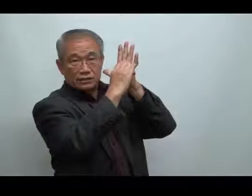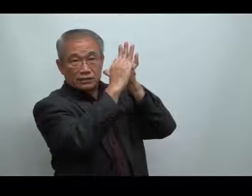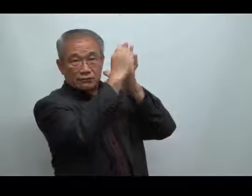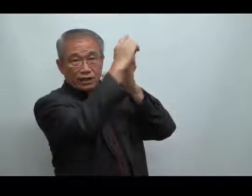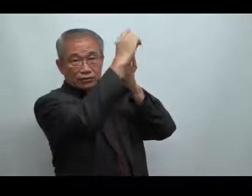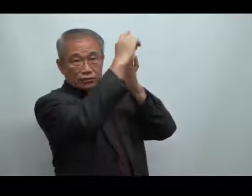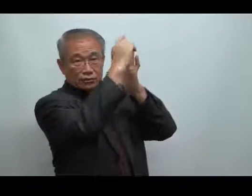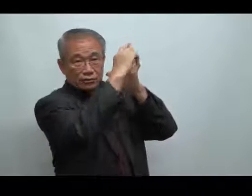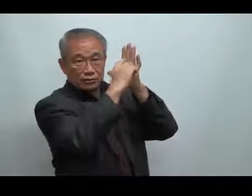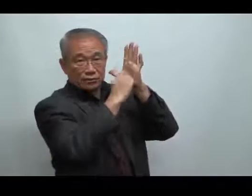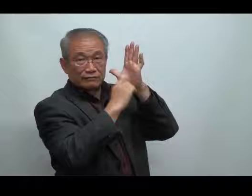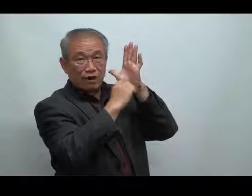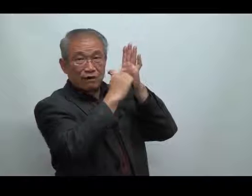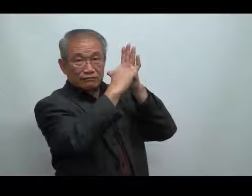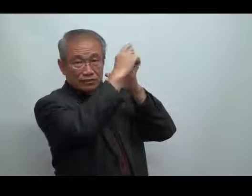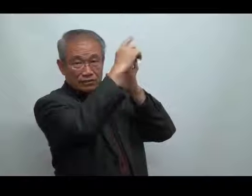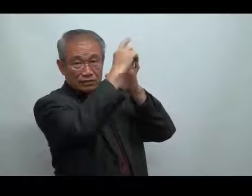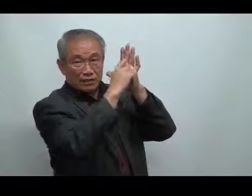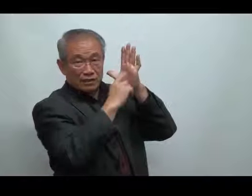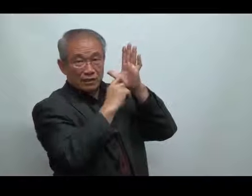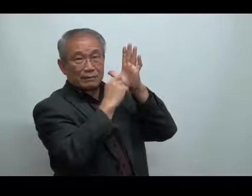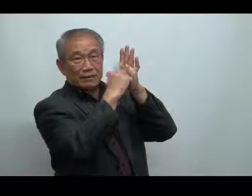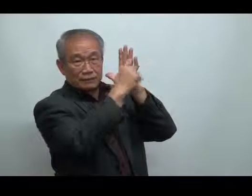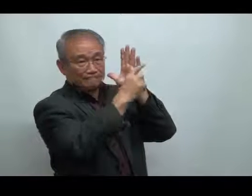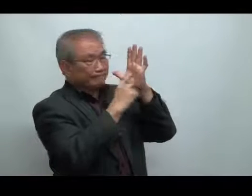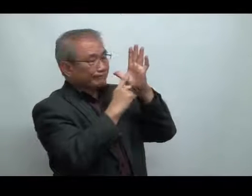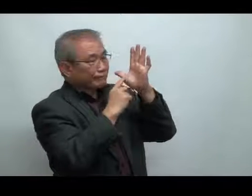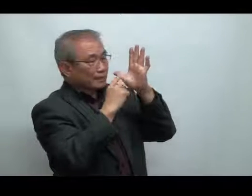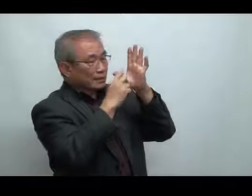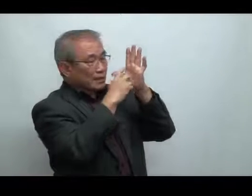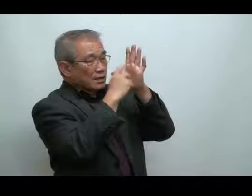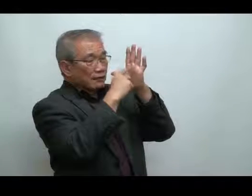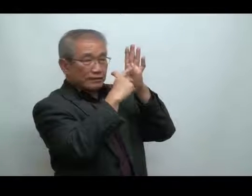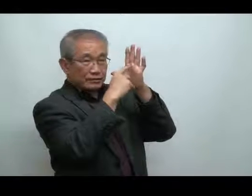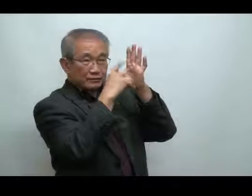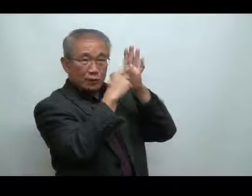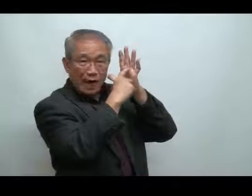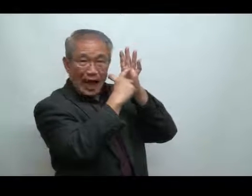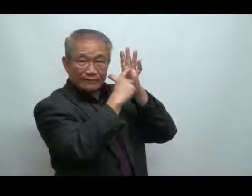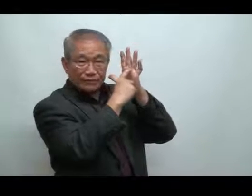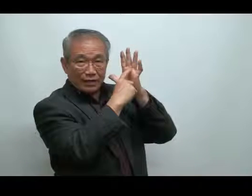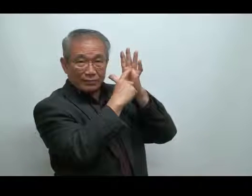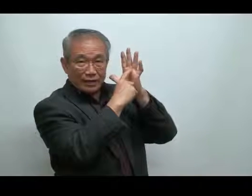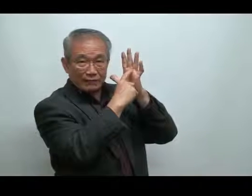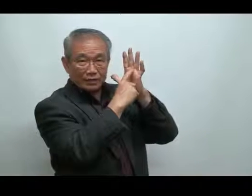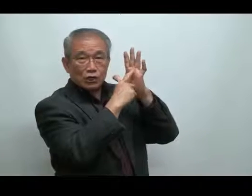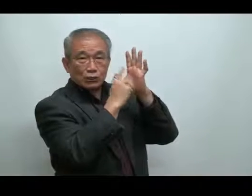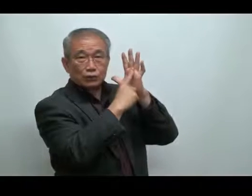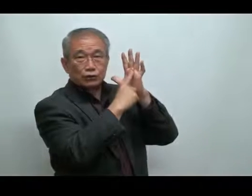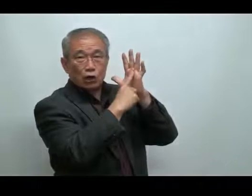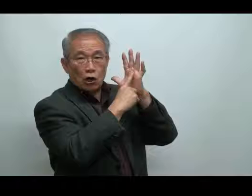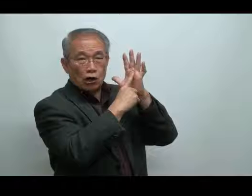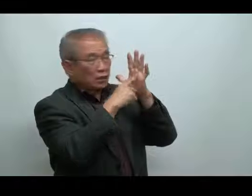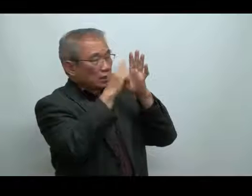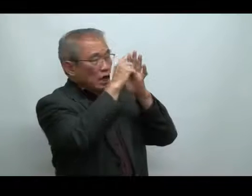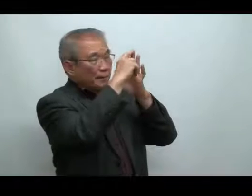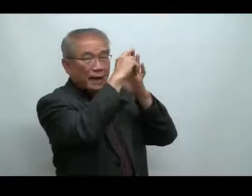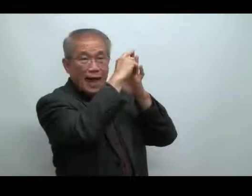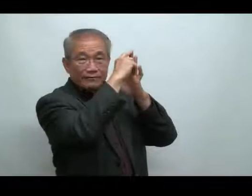the registers involved in the melody? If it is lower half of the treble clef, use go. Upper half of the